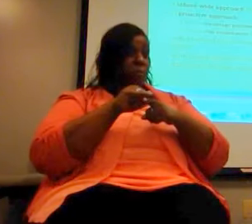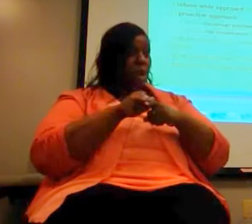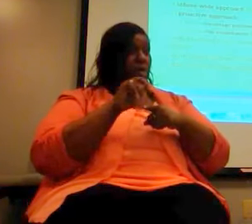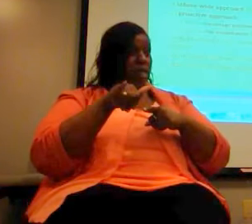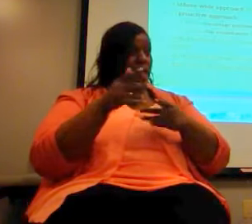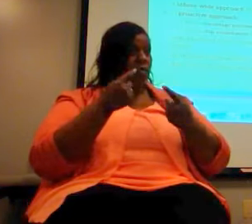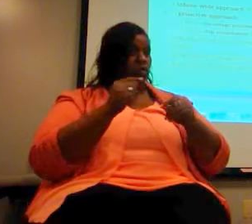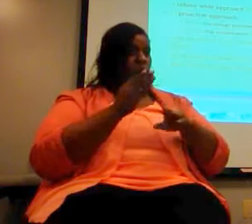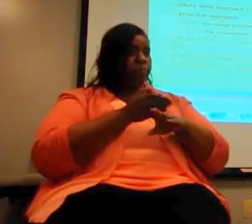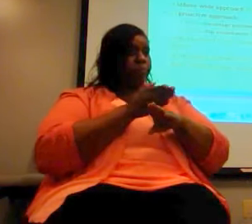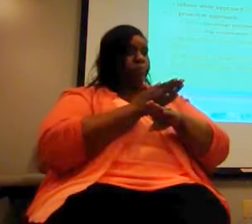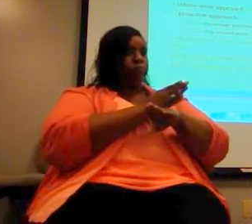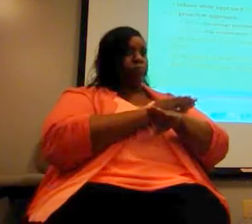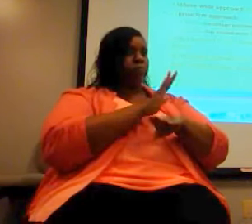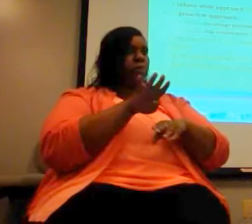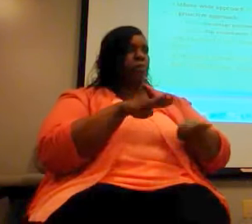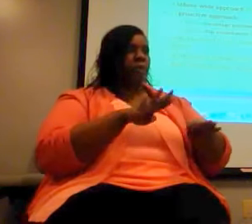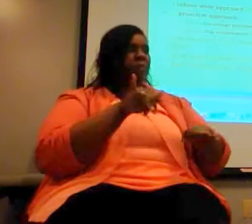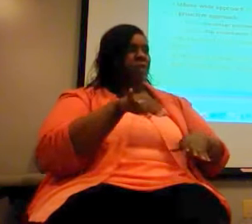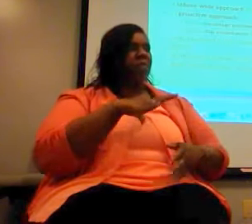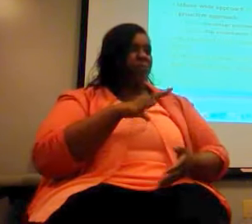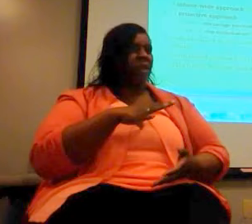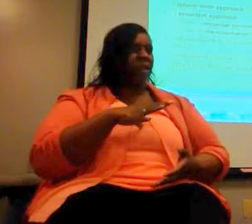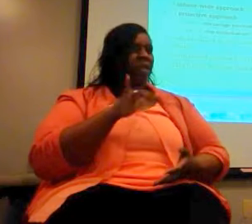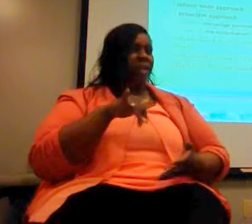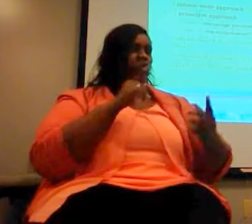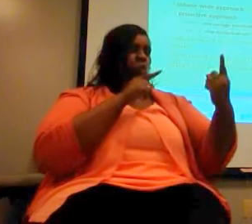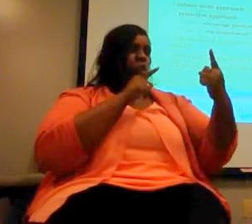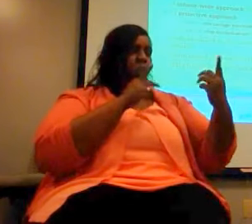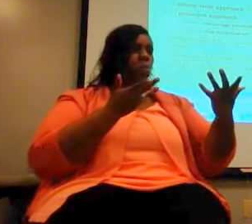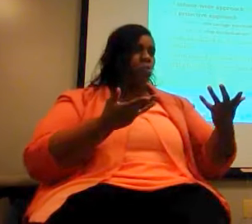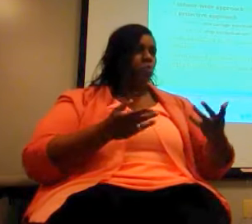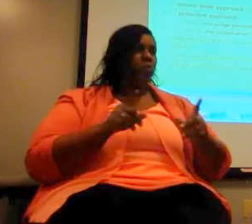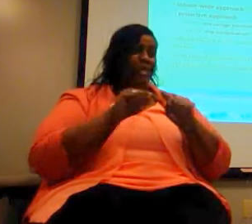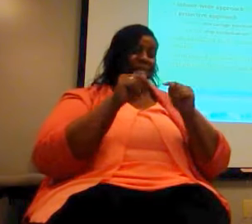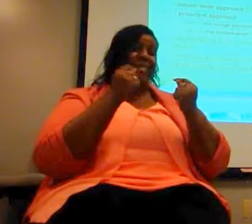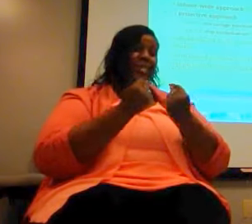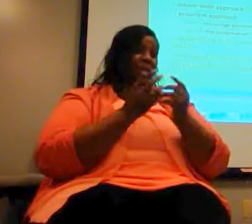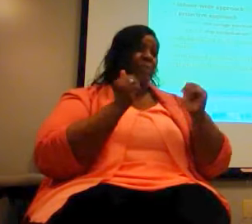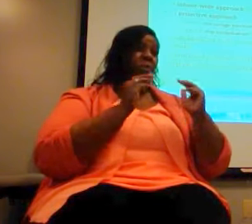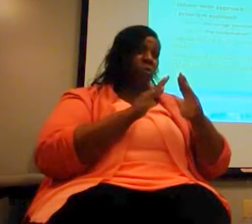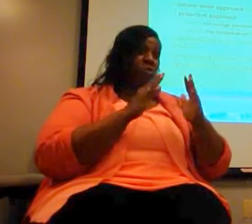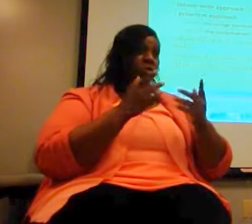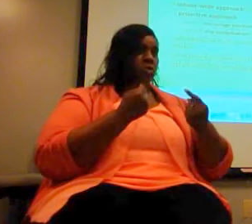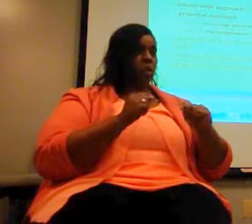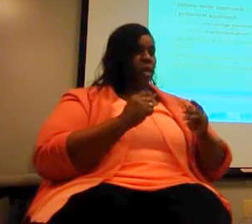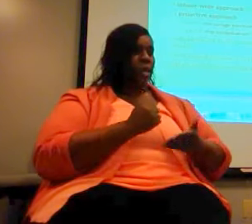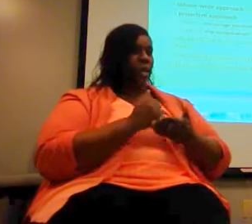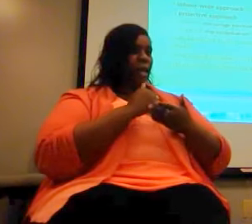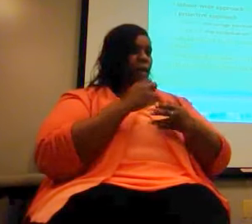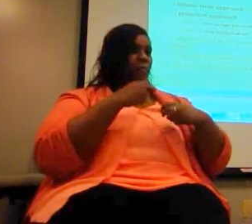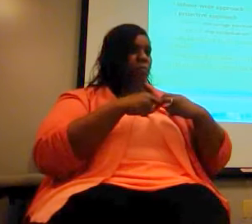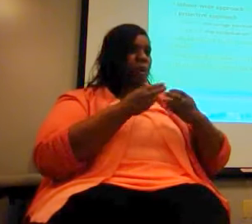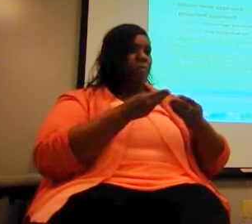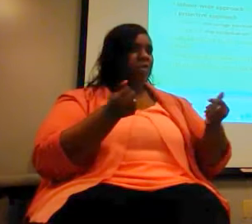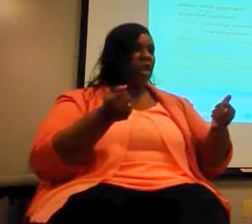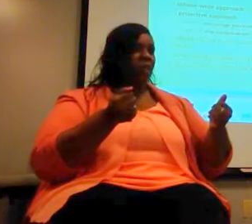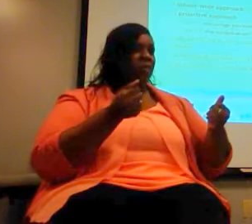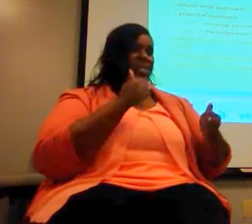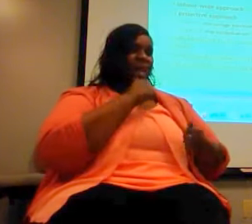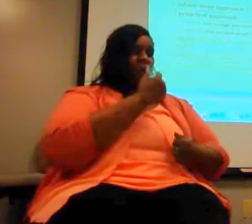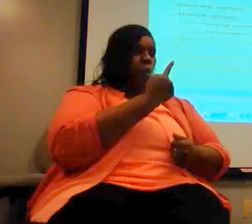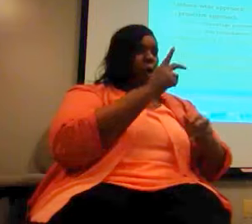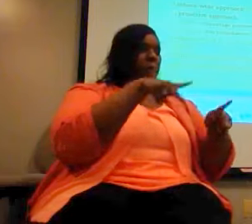fidelity, then it's okay. It's a team-based approach to problem solving, meaning that it's not one person, it's